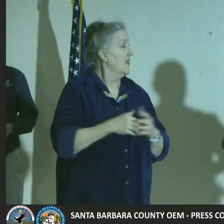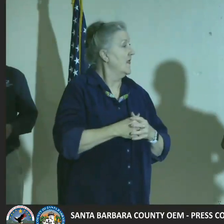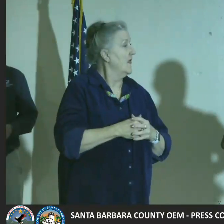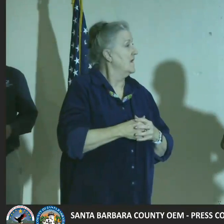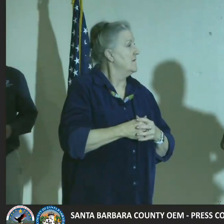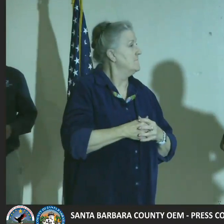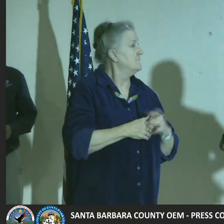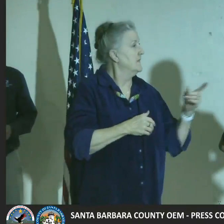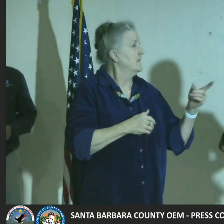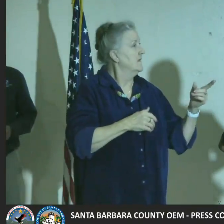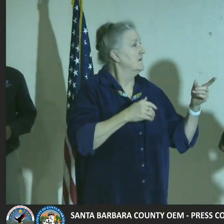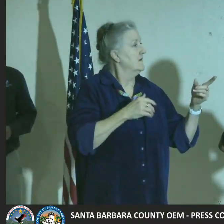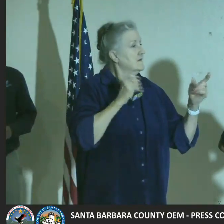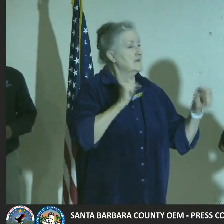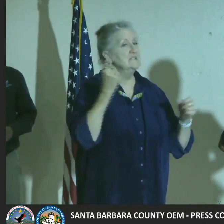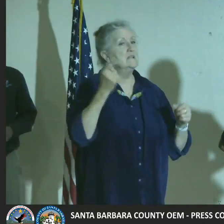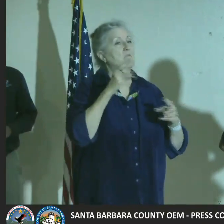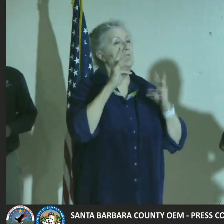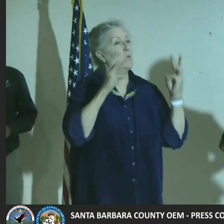Yes, John.